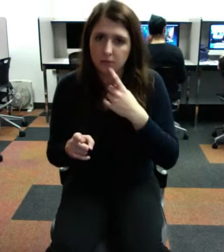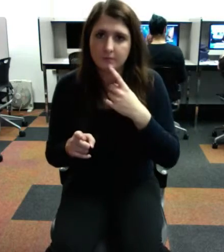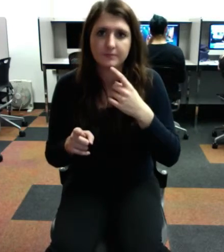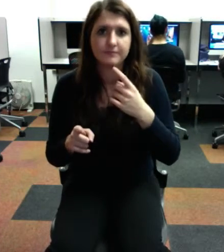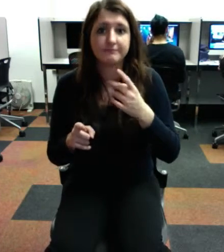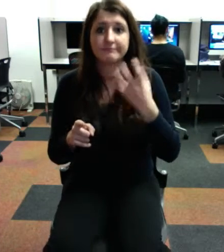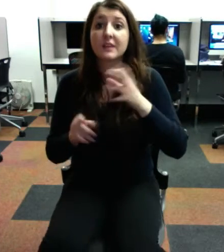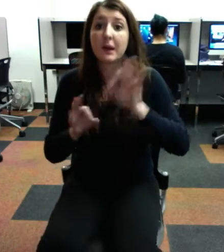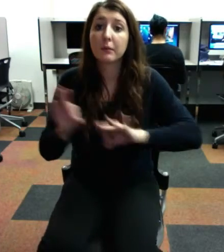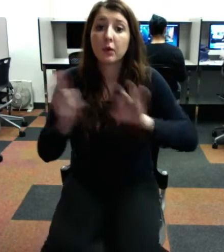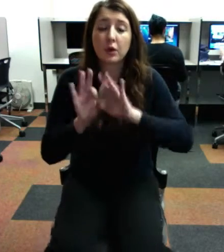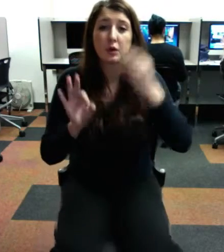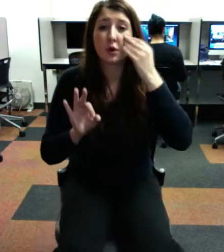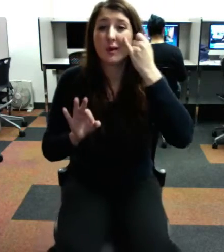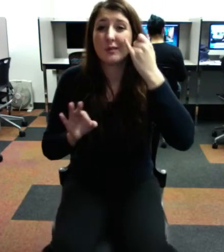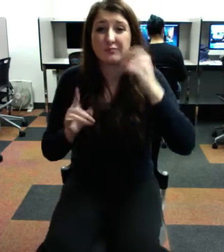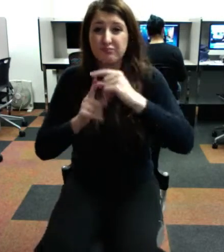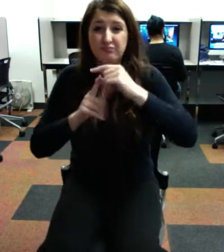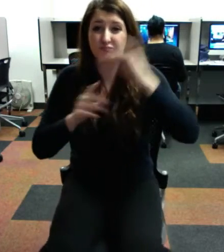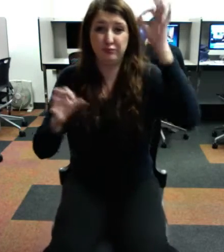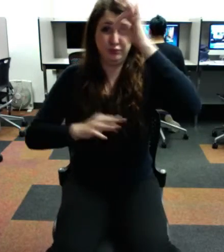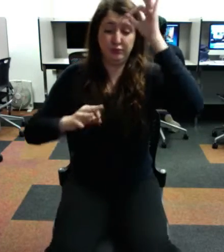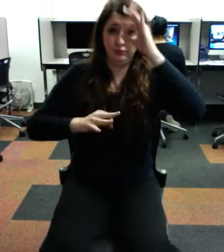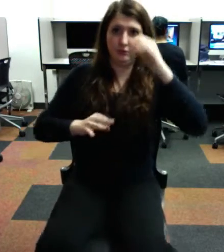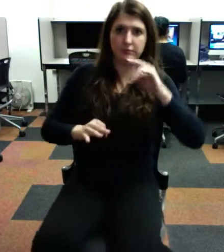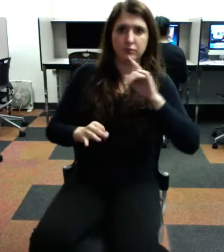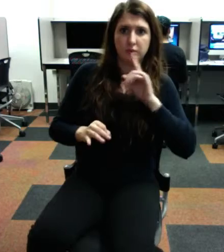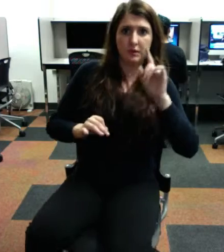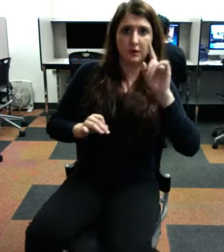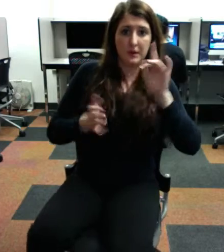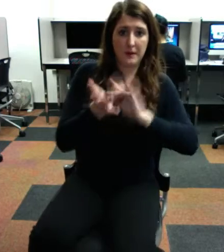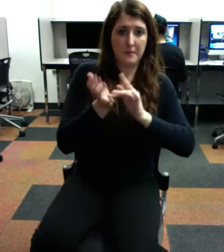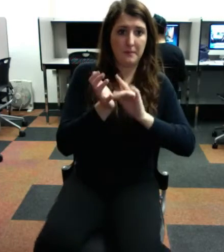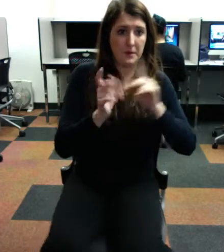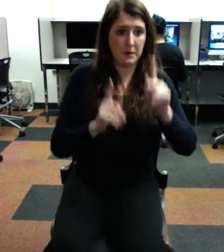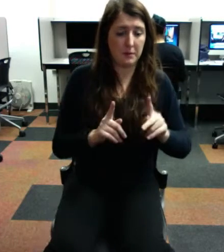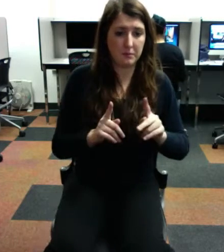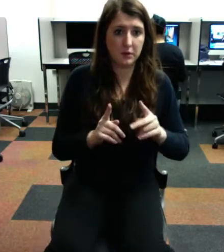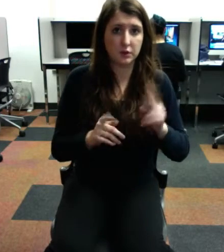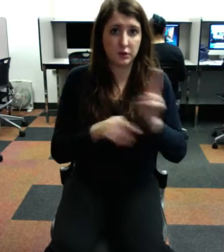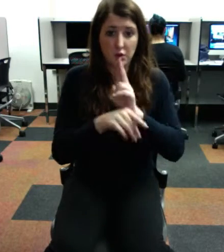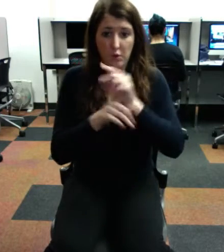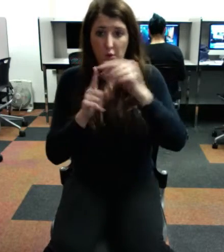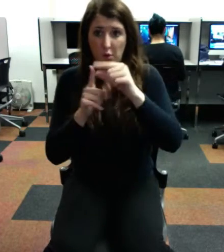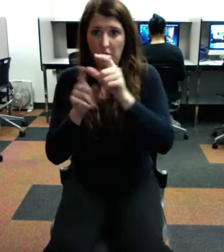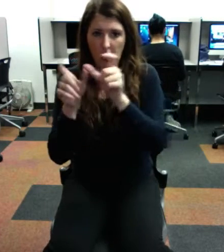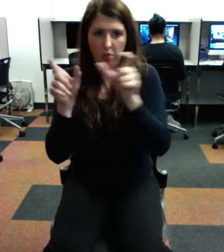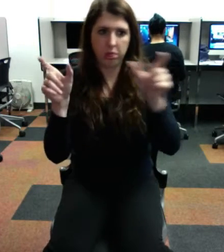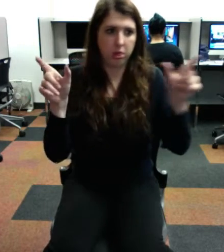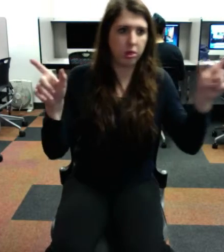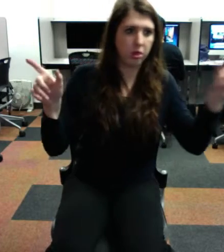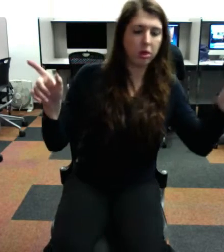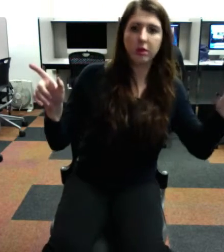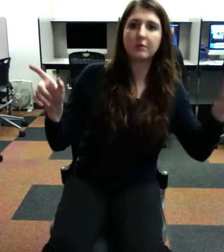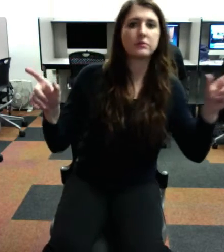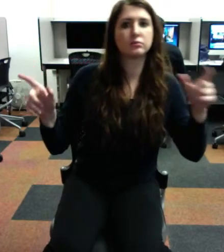term, it can be very intimidating when medical personnel use terms like this. Medical personnel need to